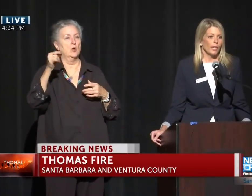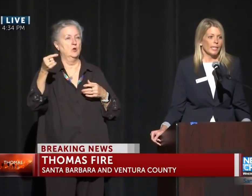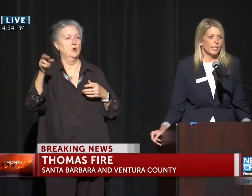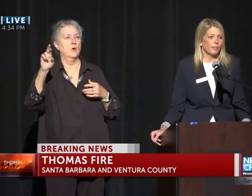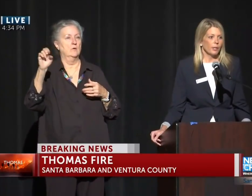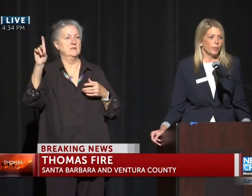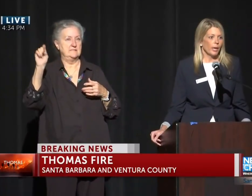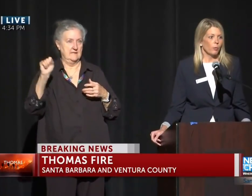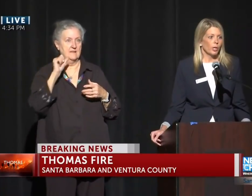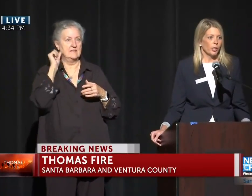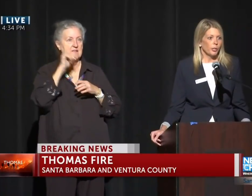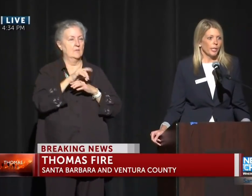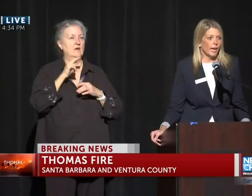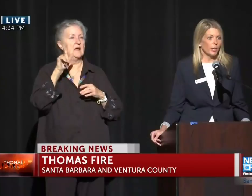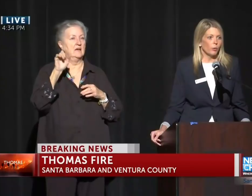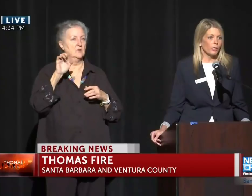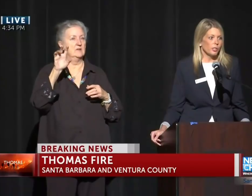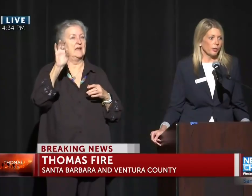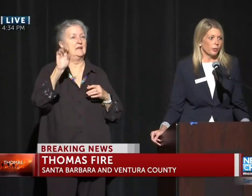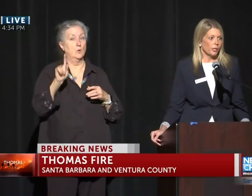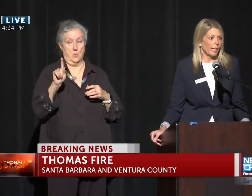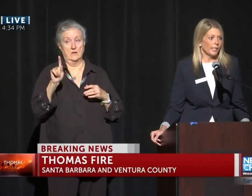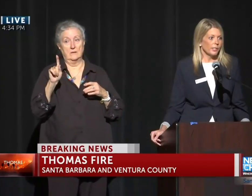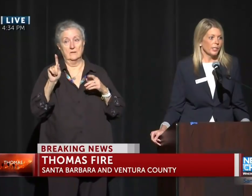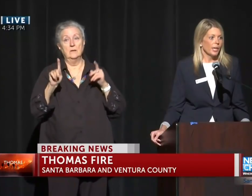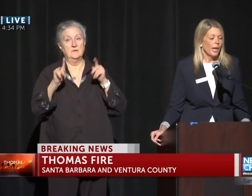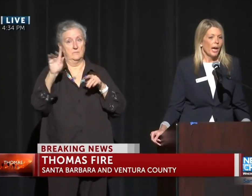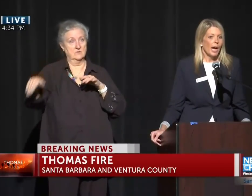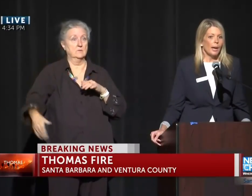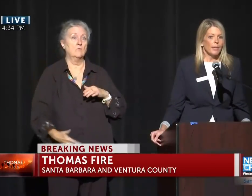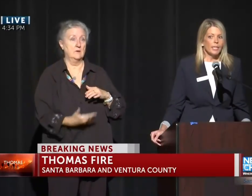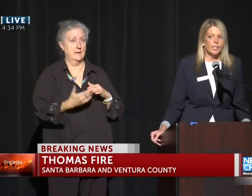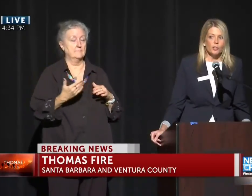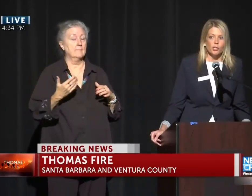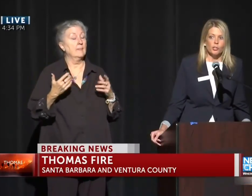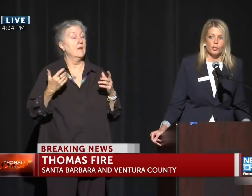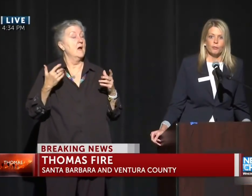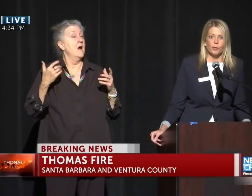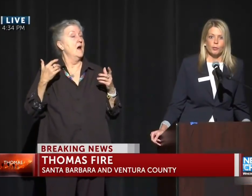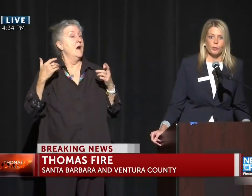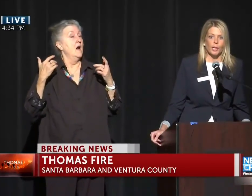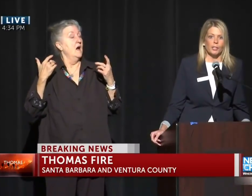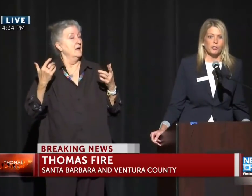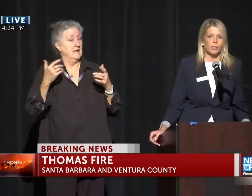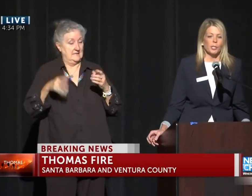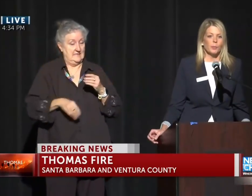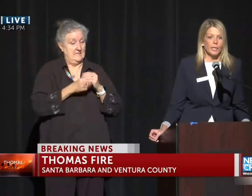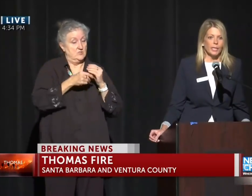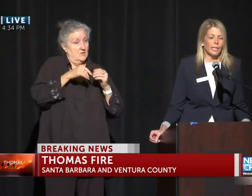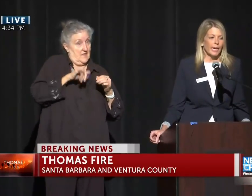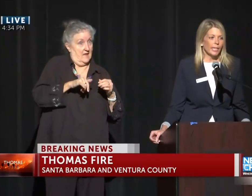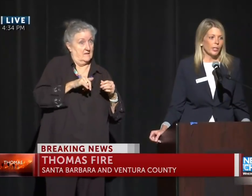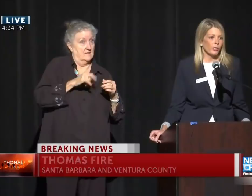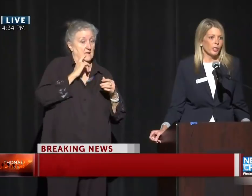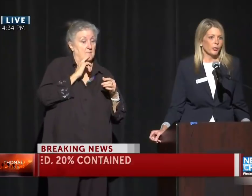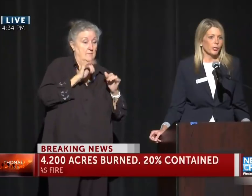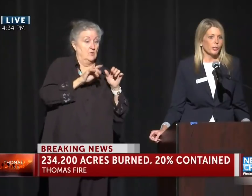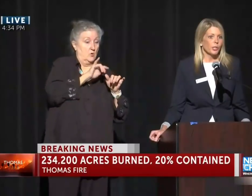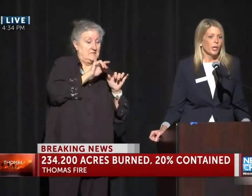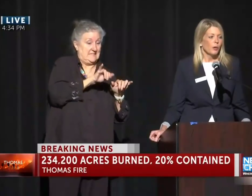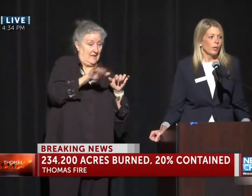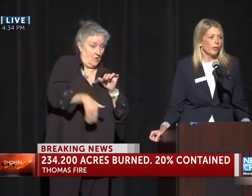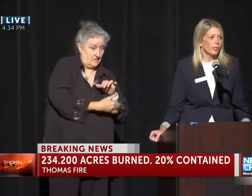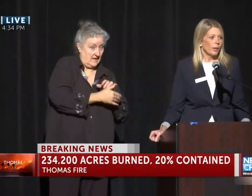Fairgrounds, where last evening we had 191 shelter clients. In addition to the folks who are actually spending the night in